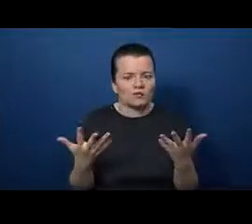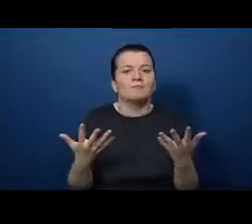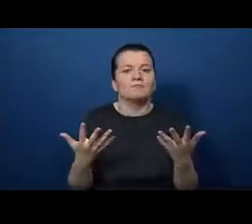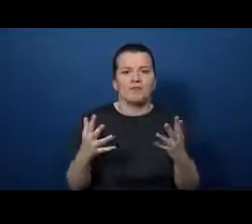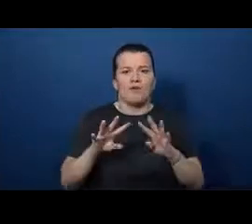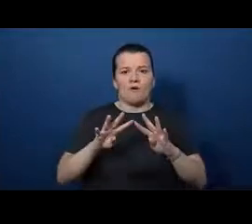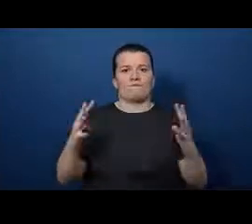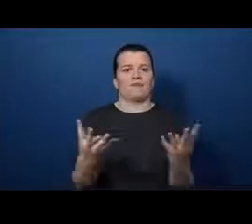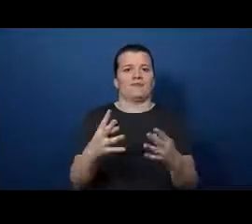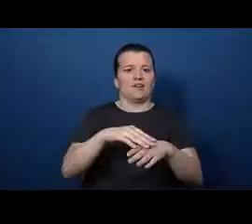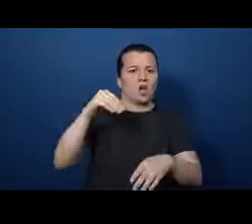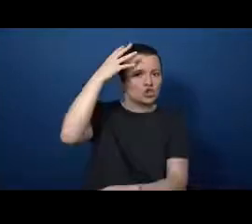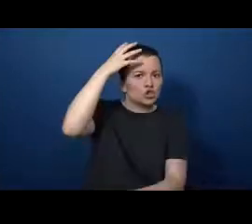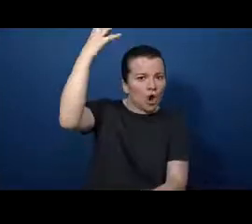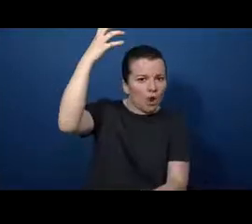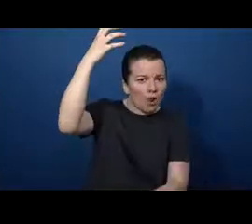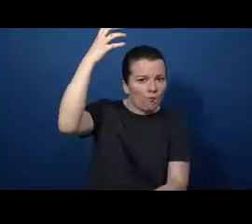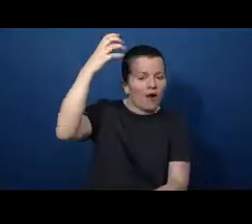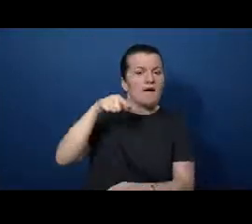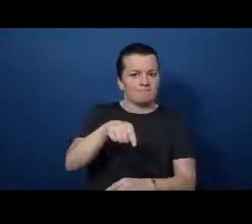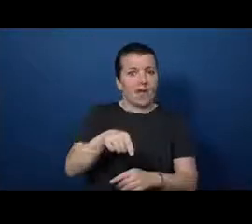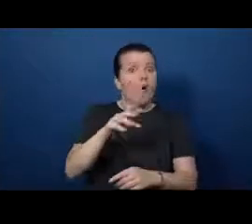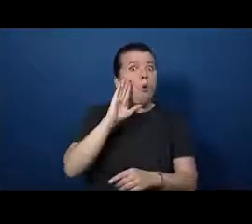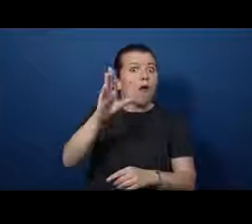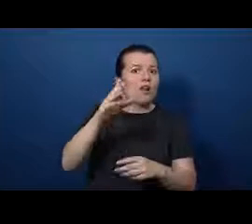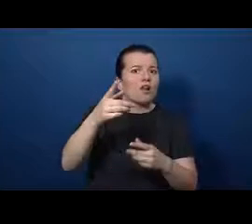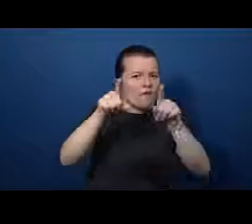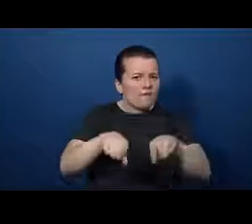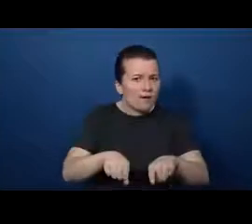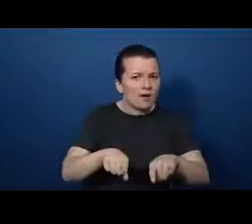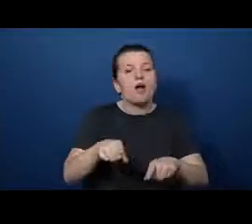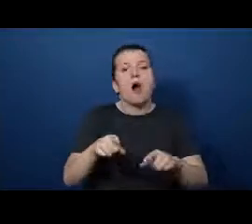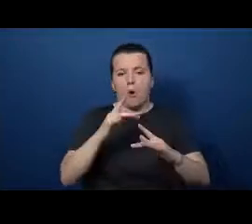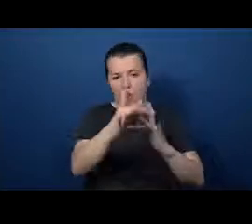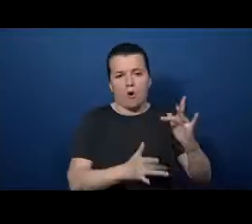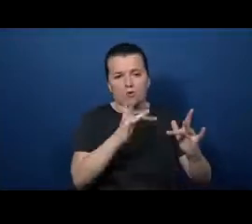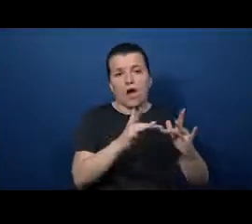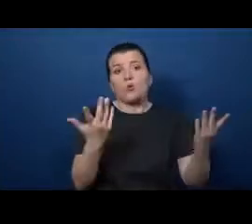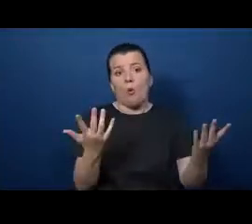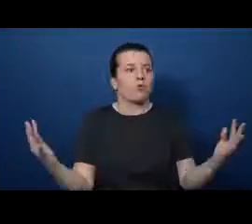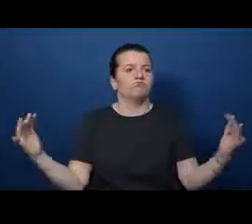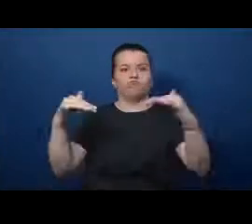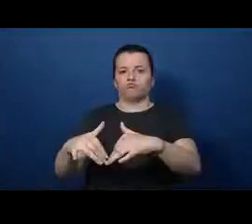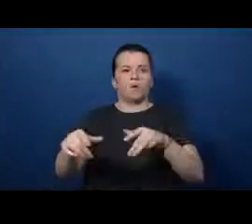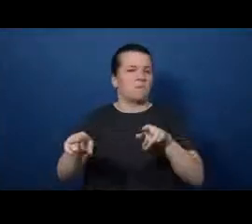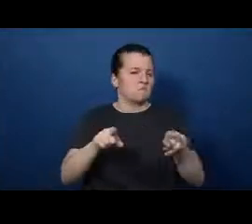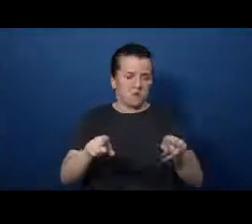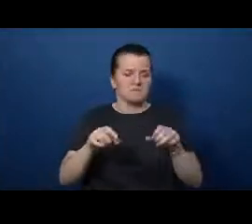Stockholm, Sweden, as a hybrid event with the possibility to attend both online and on-site.